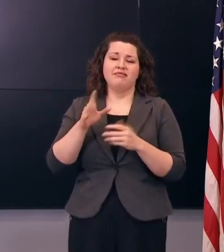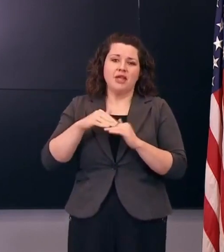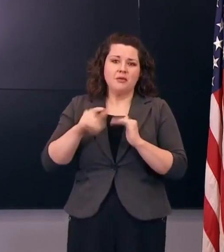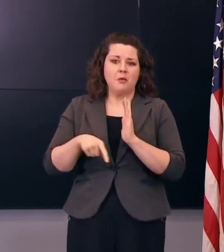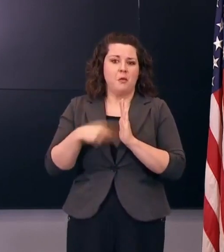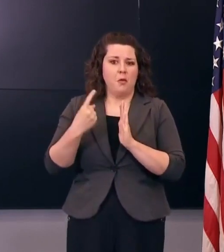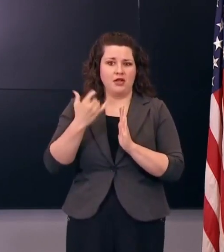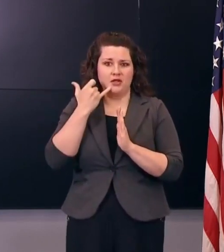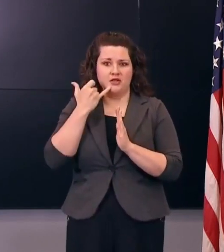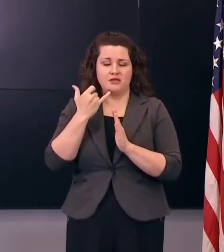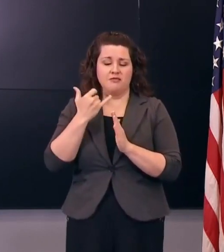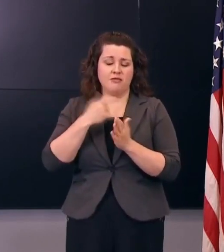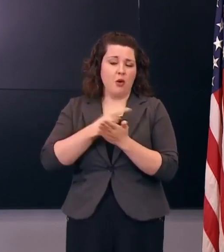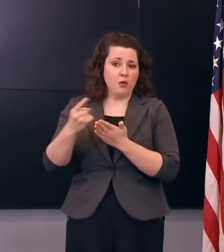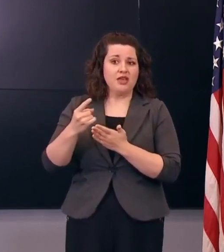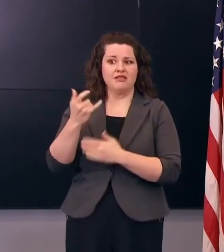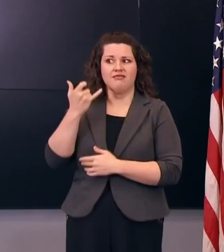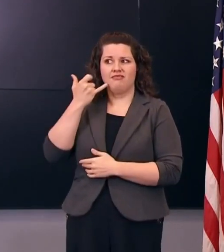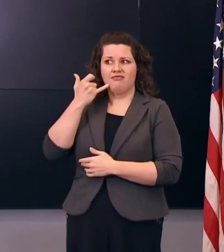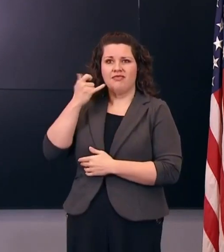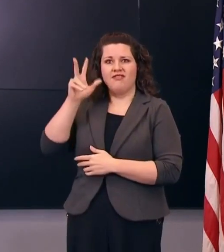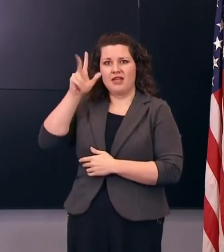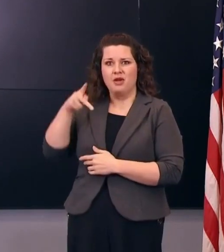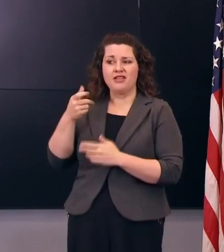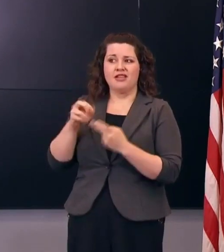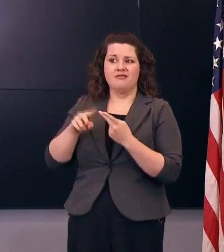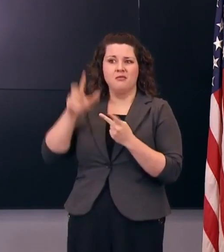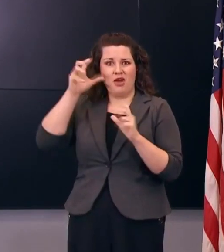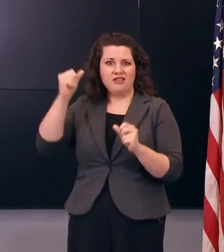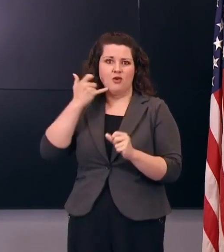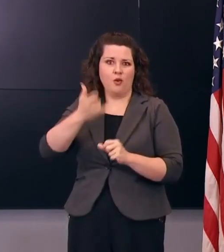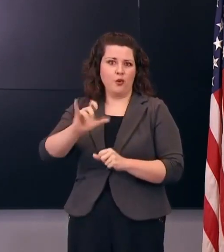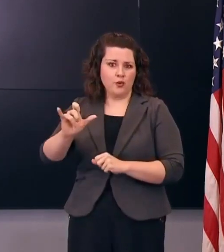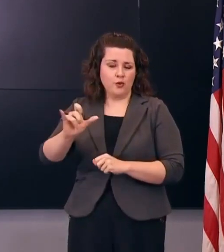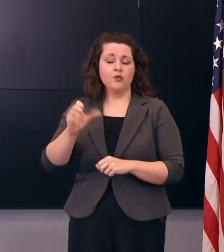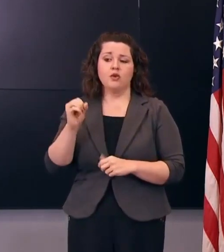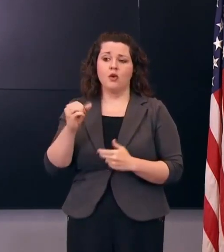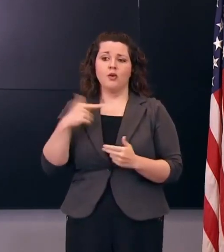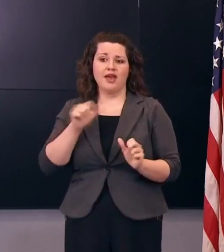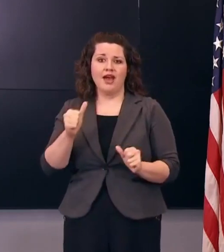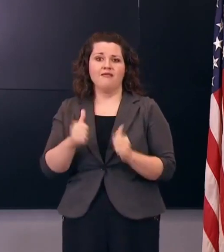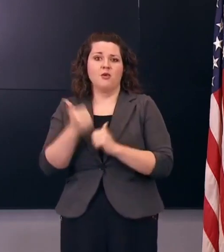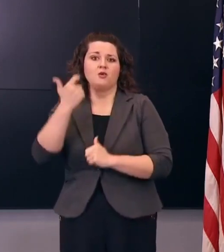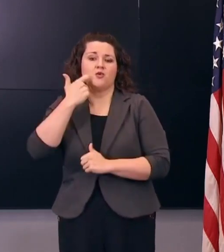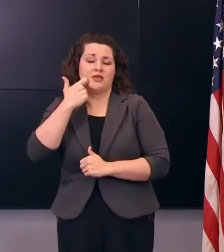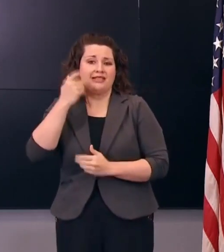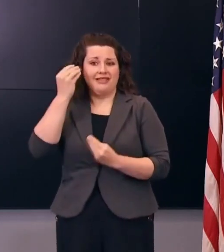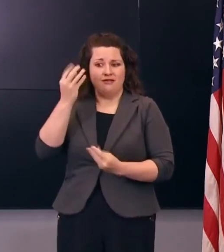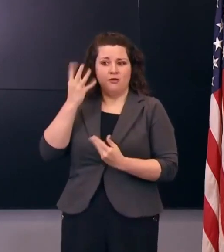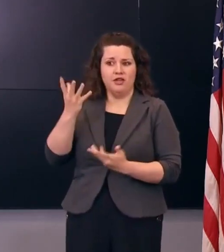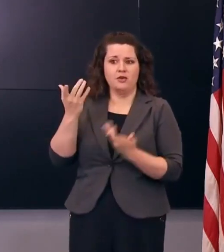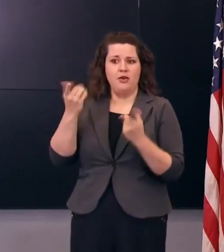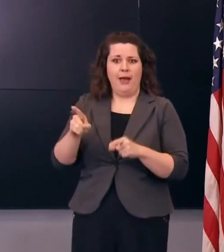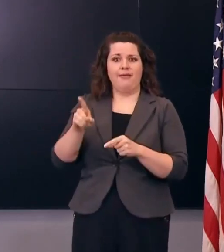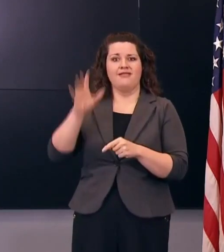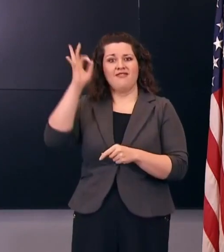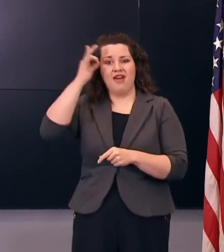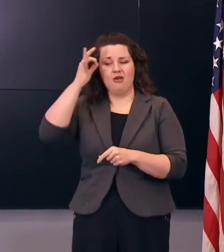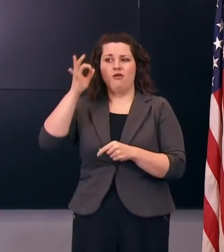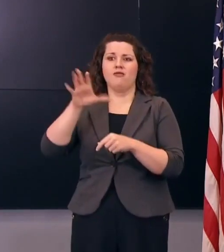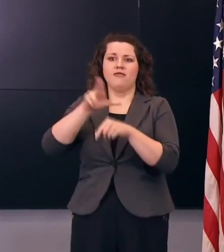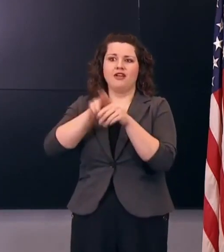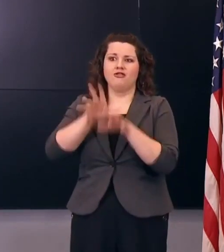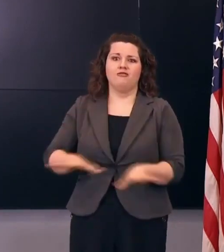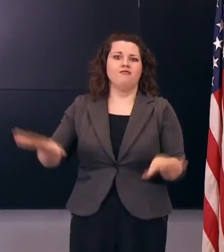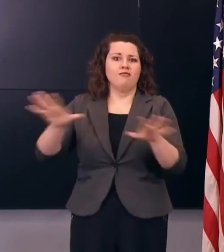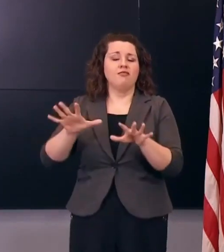week. That includes the vice president and often the president, so we can get an up-to-date overview of what's happening at the federal level, things that we need